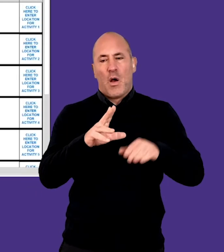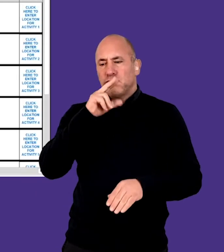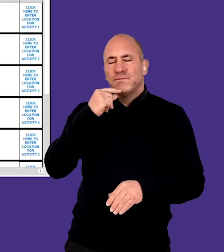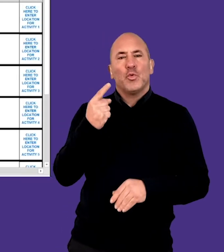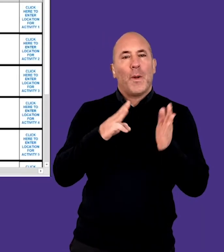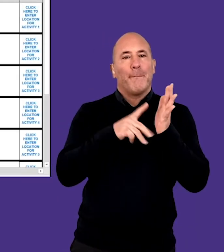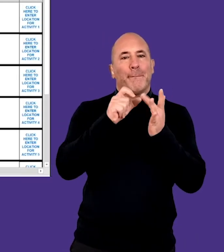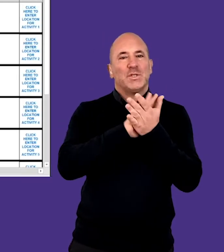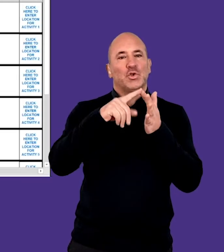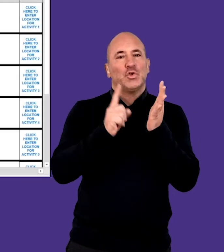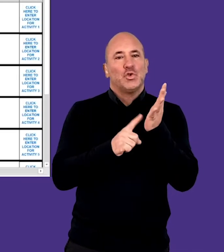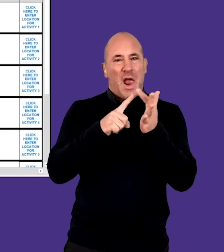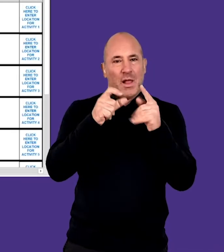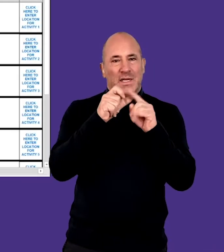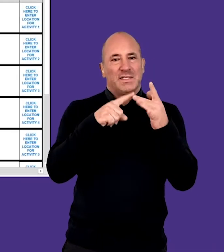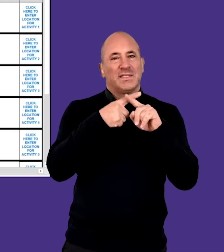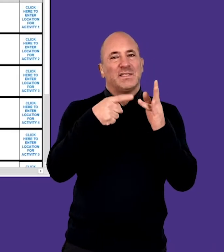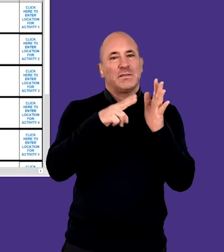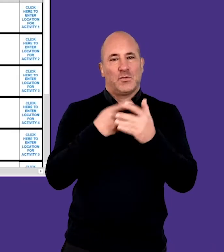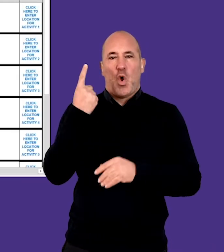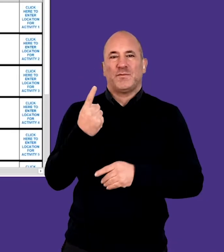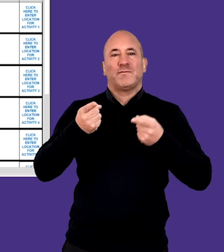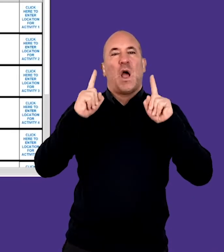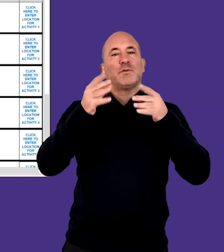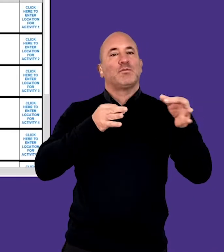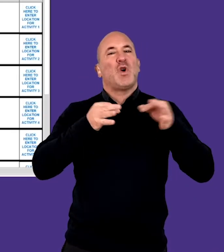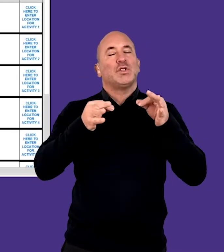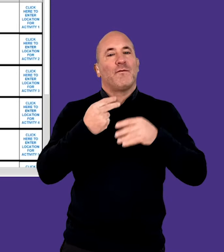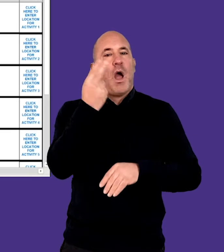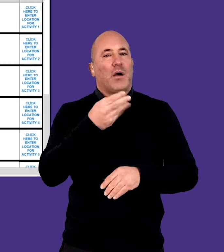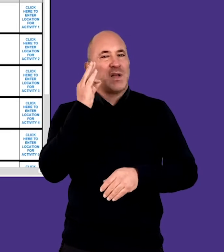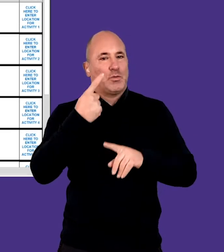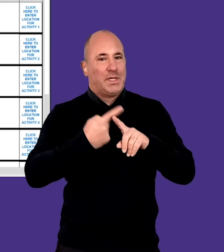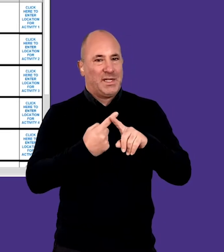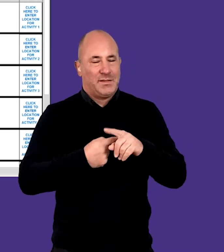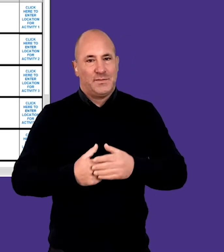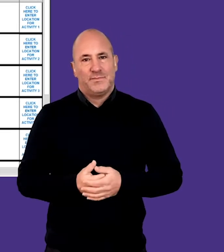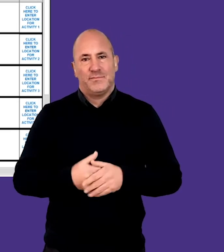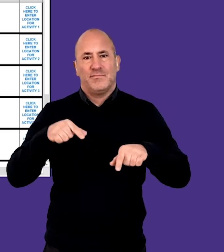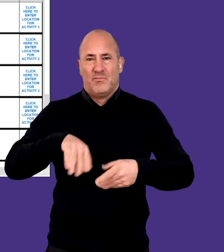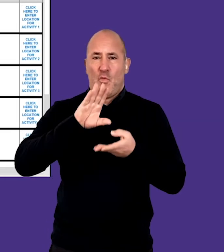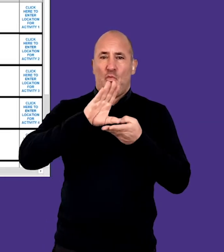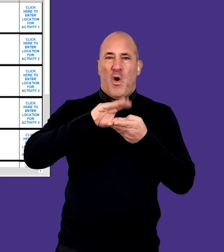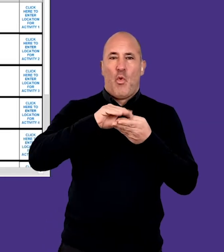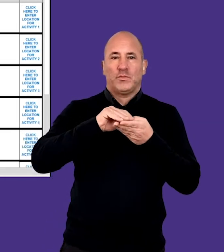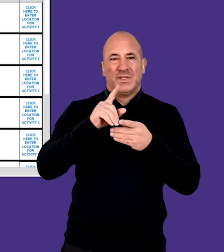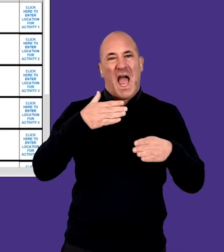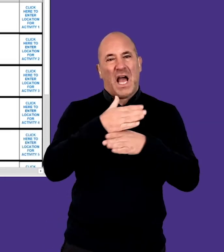Hello, I'm Michelle Dixon, Director of Strategy at Arts Council England. Welcome to this recorded session on